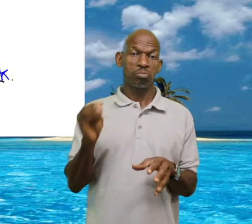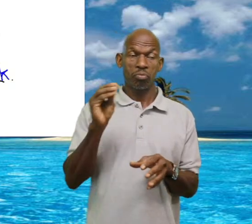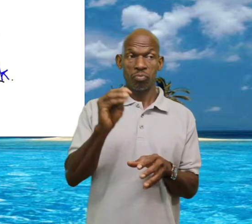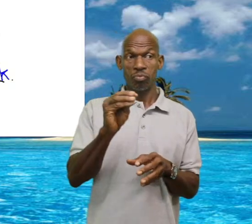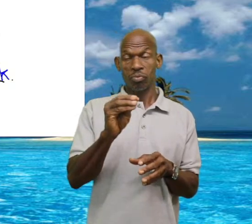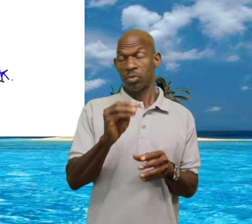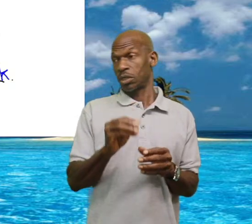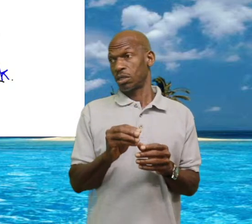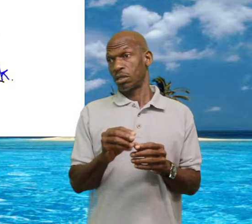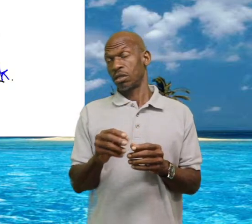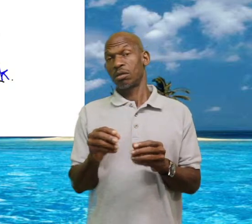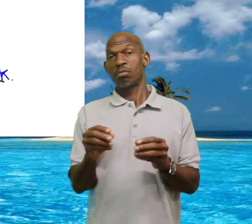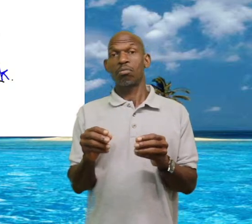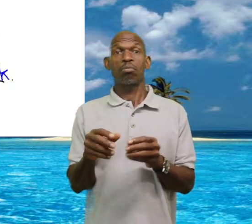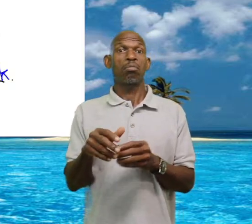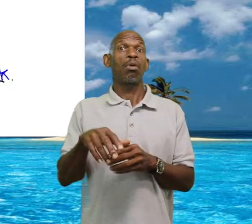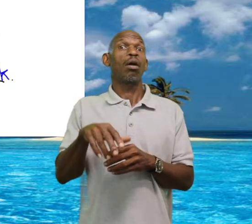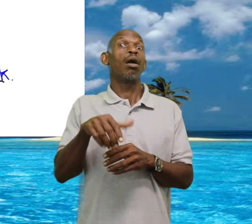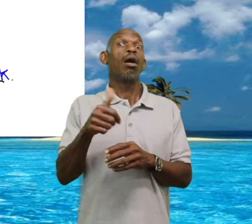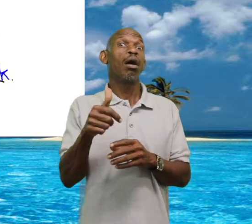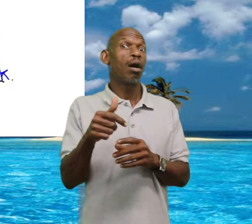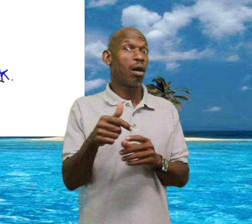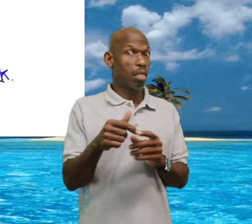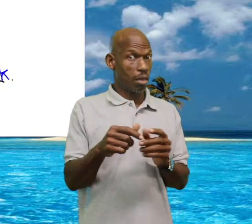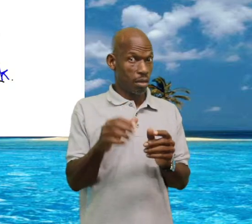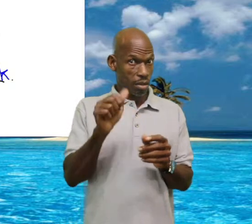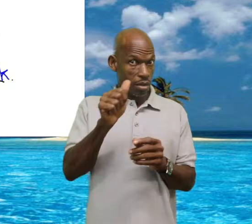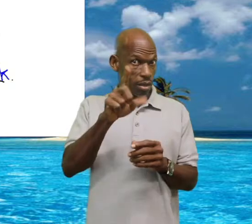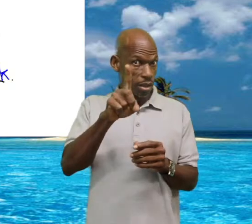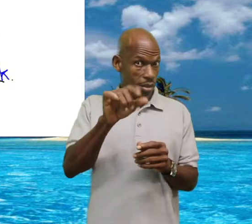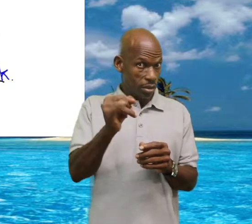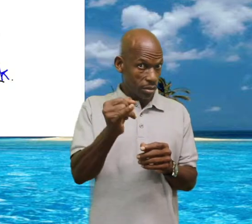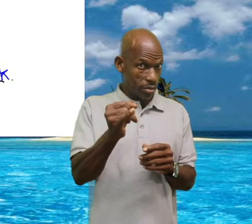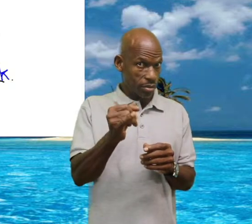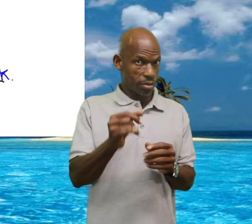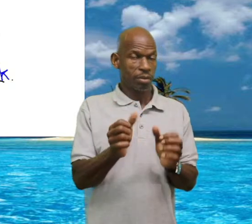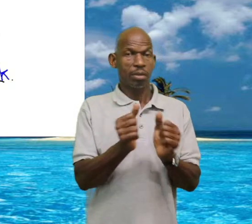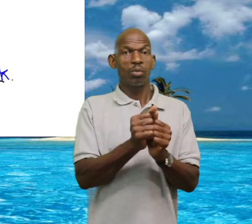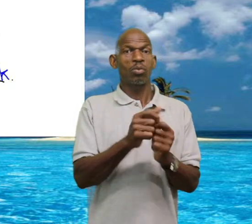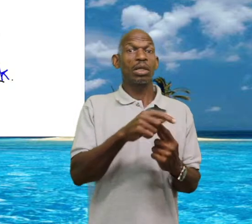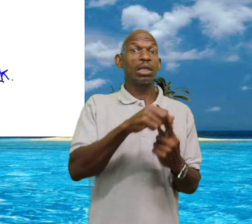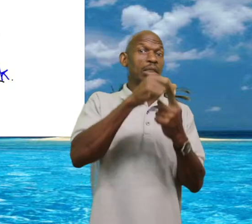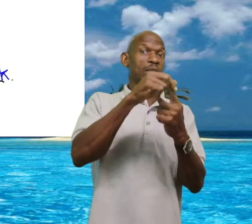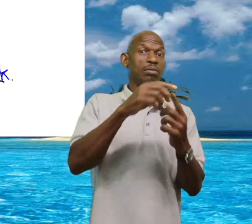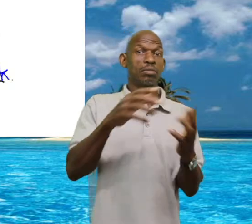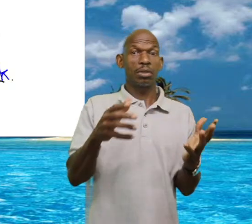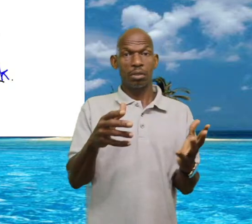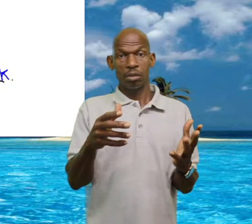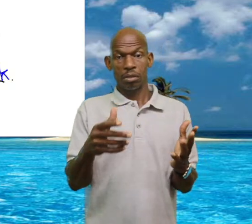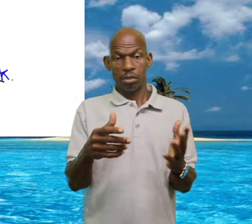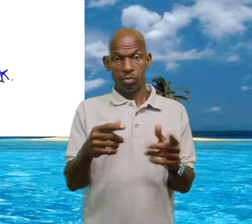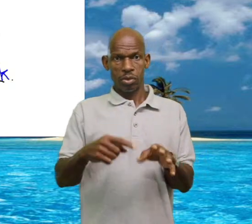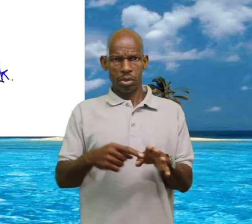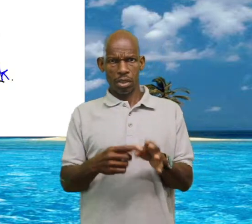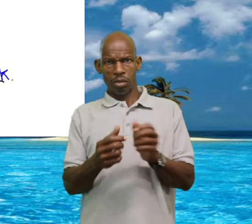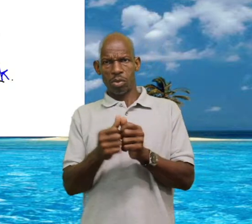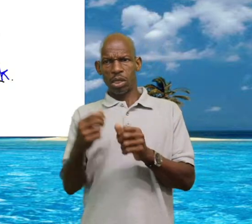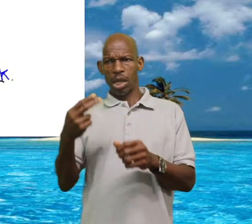exception to the rule that we use as I started the lesson with. All right,